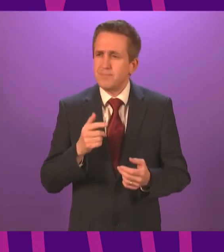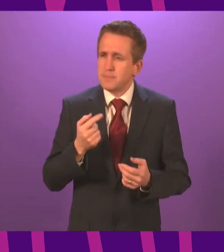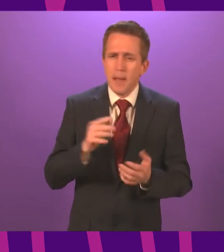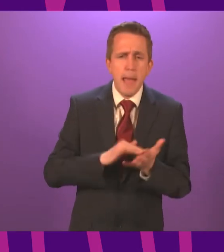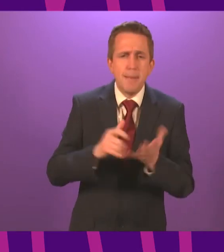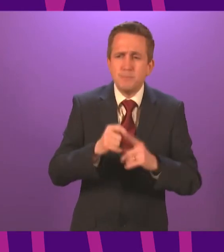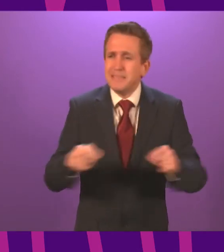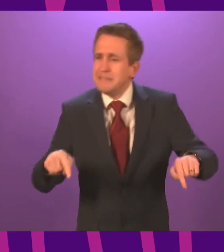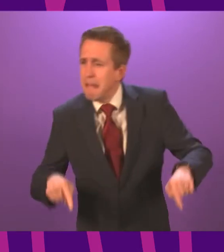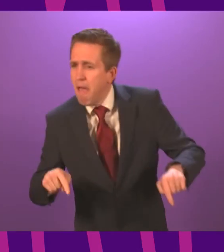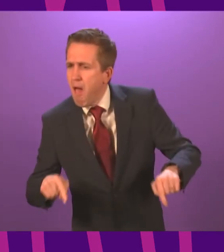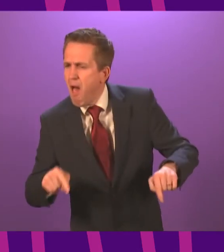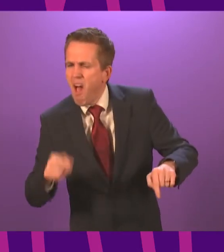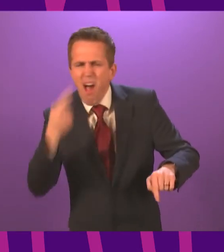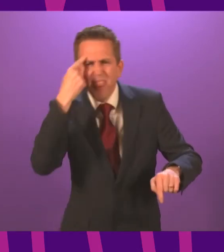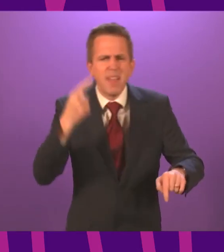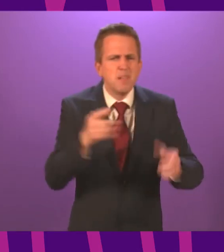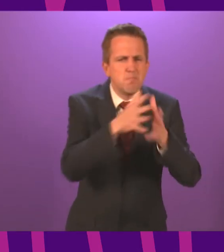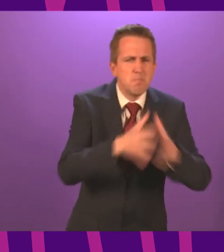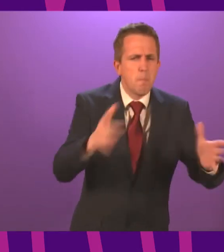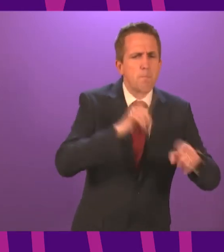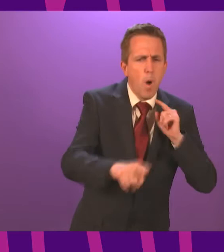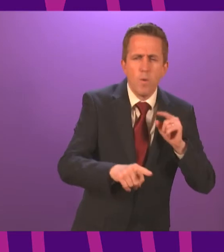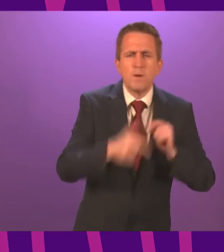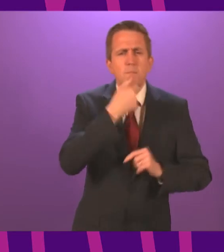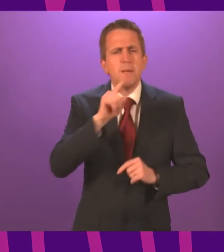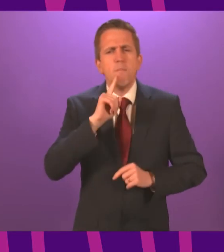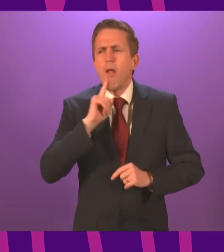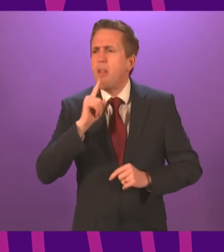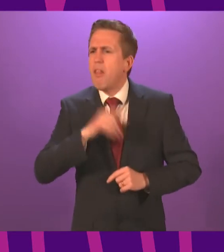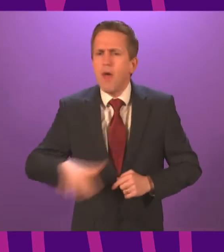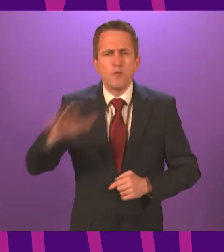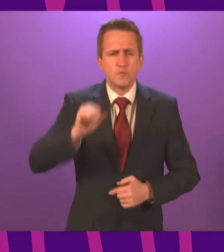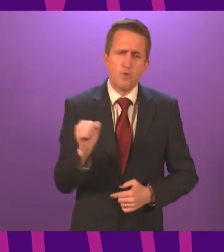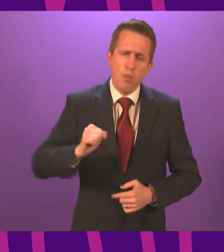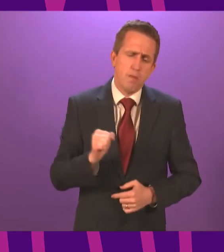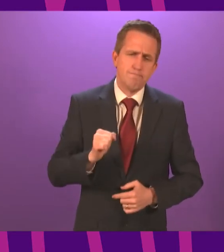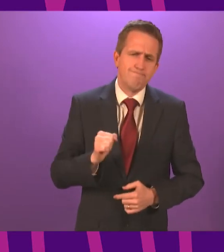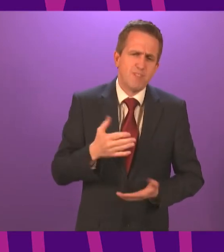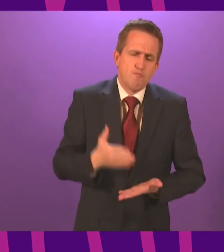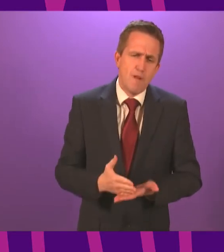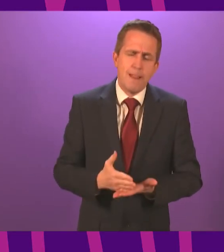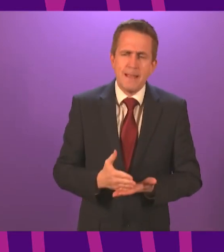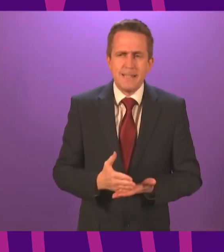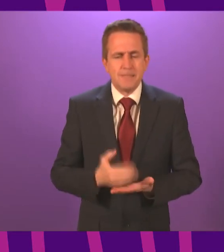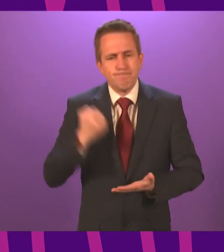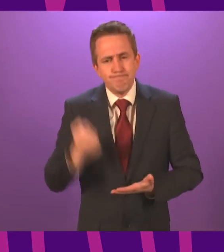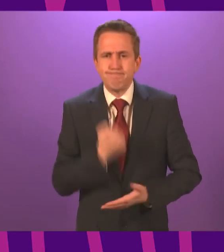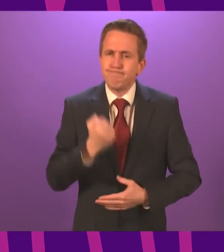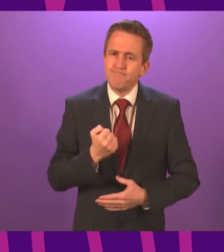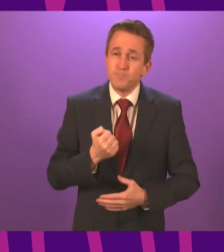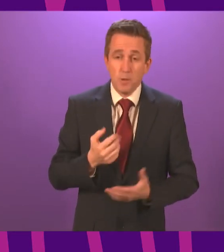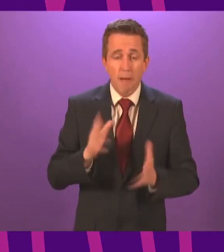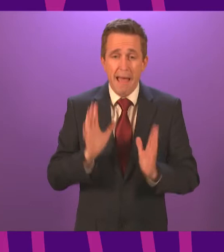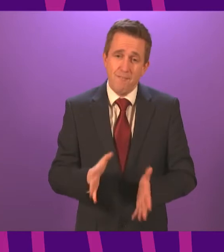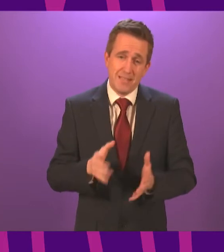Parliament, and I think the large majority of people outside this Parliament, deeply regret but recognise the